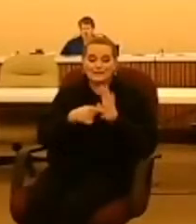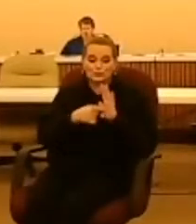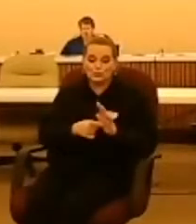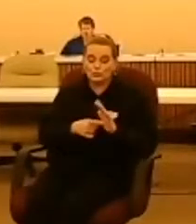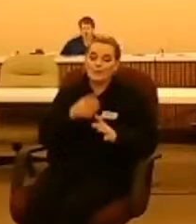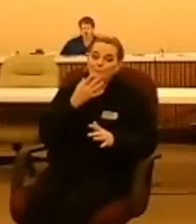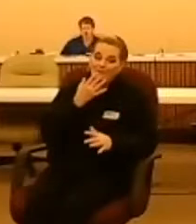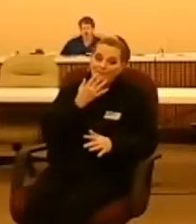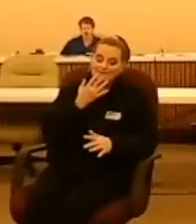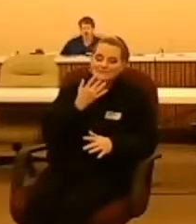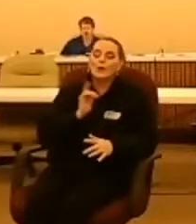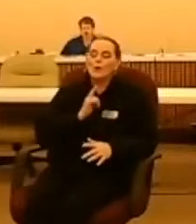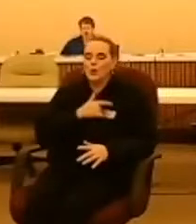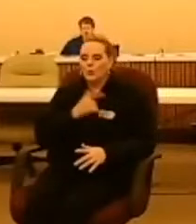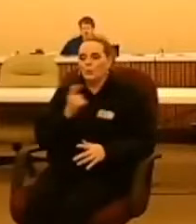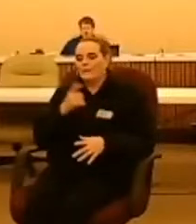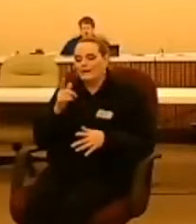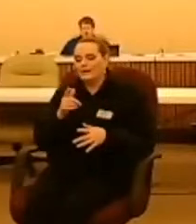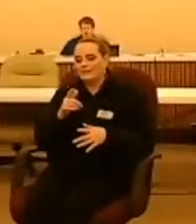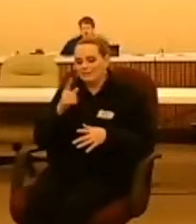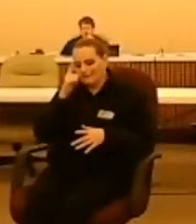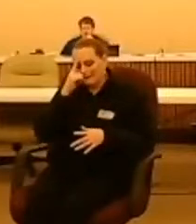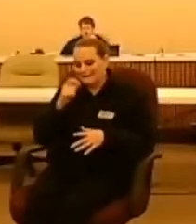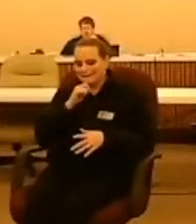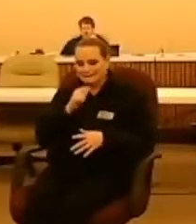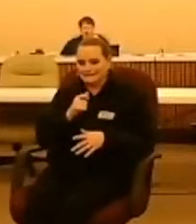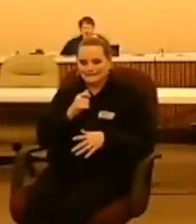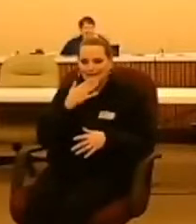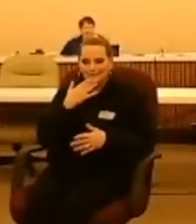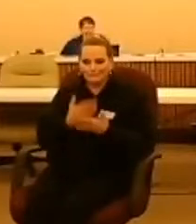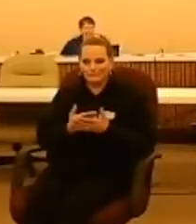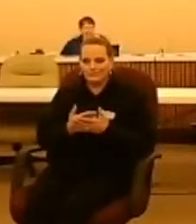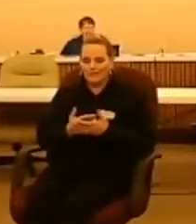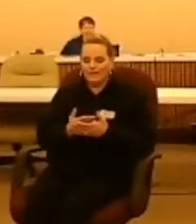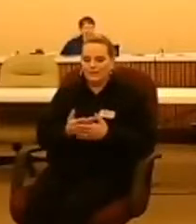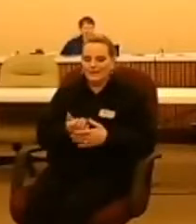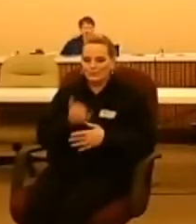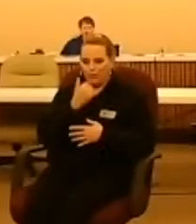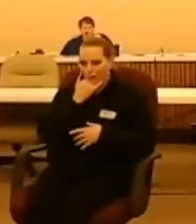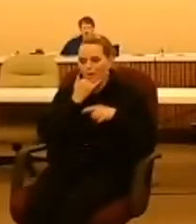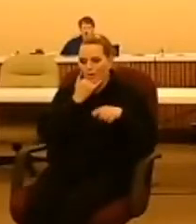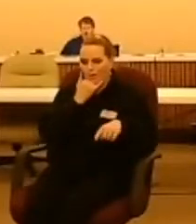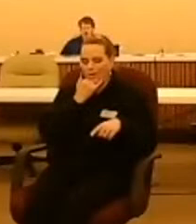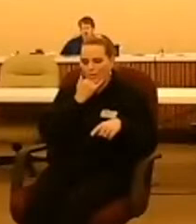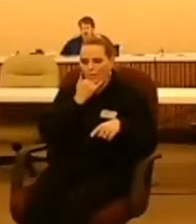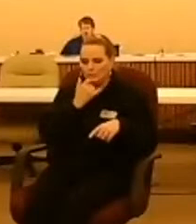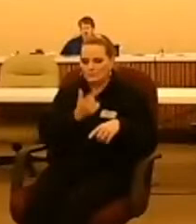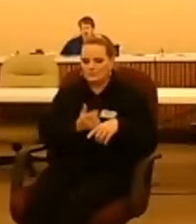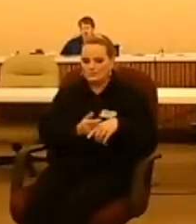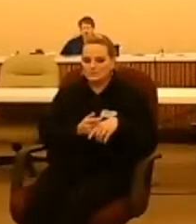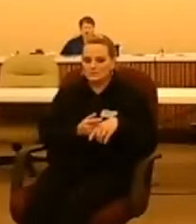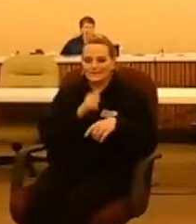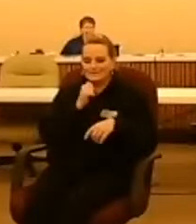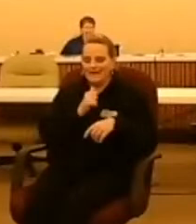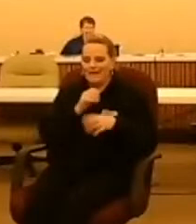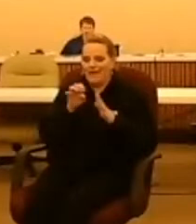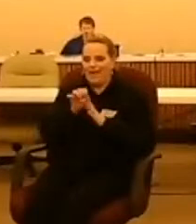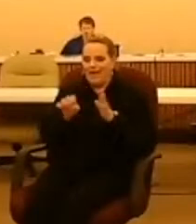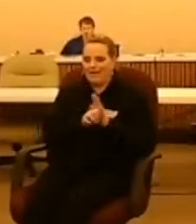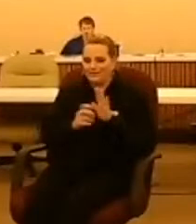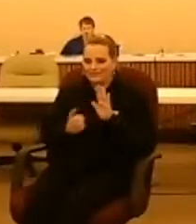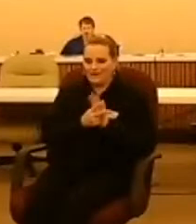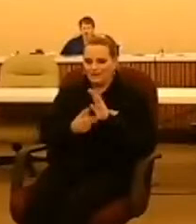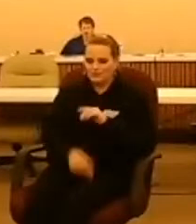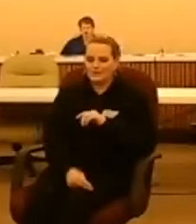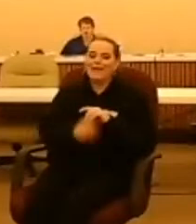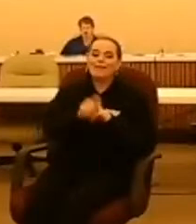treatment. We find this unfounded, or we find this to not be a ethics violation. Yeah. That would be the public